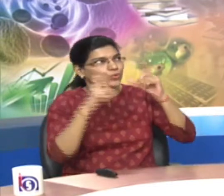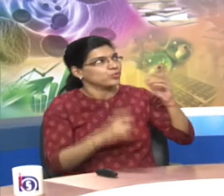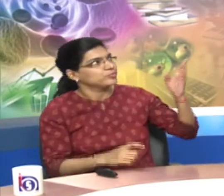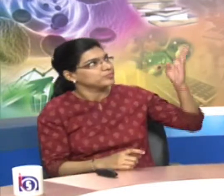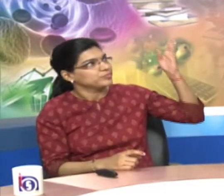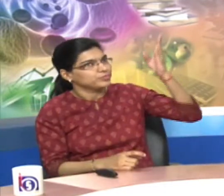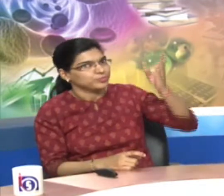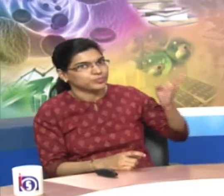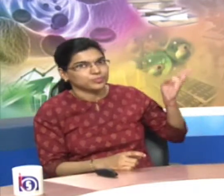alignment,